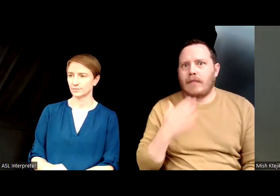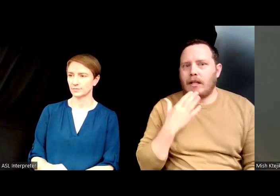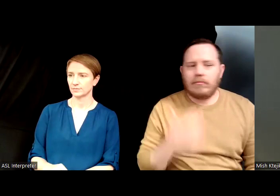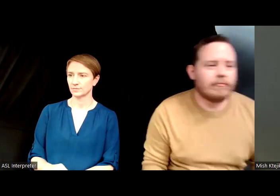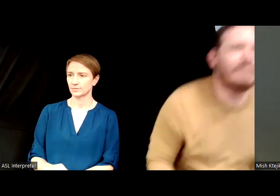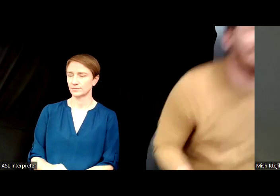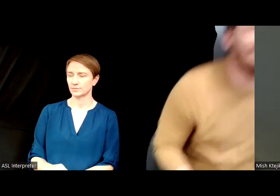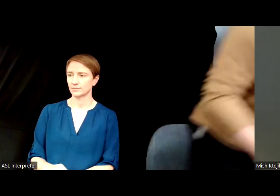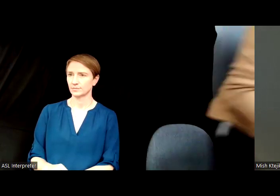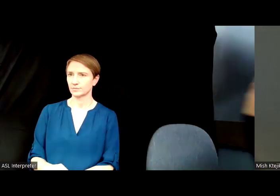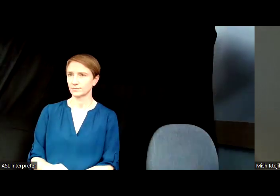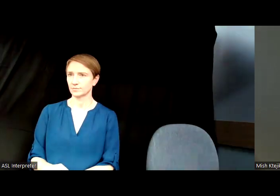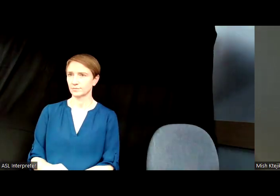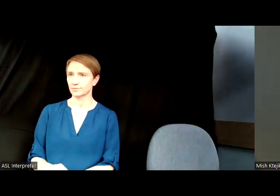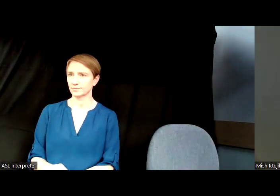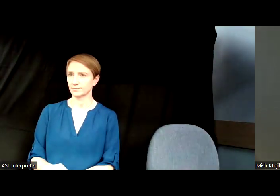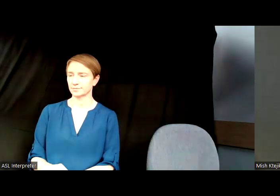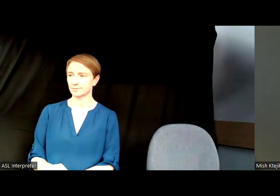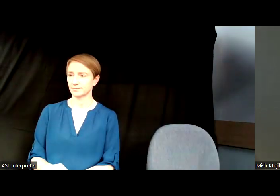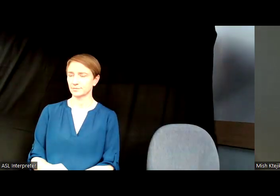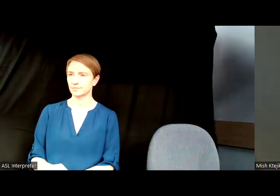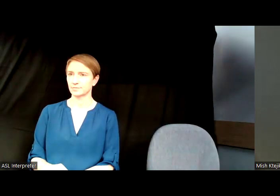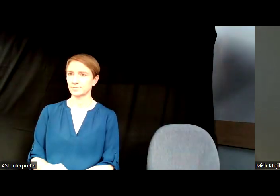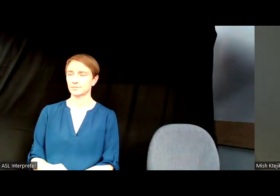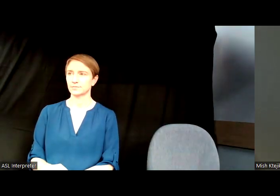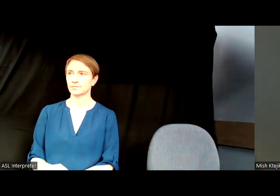so that's good for me. Thank you.